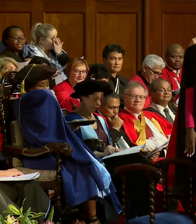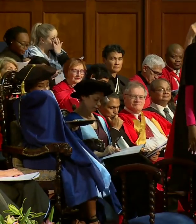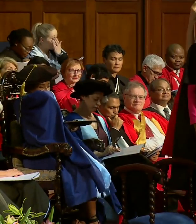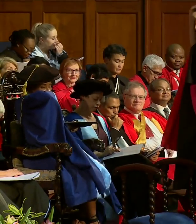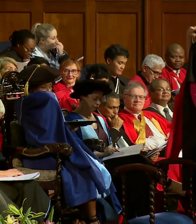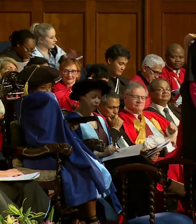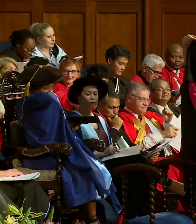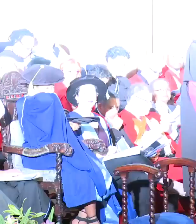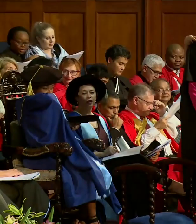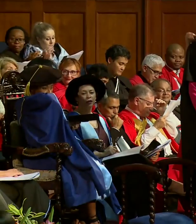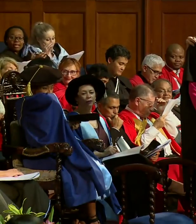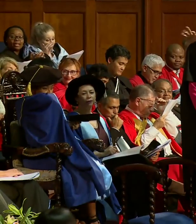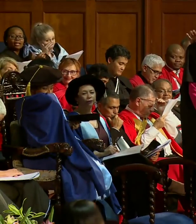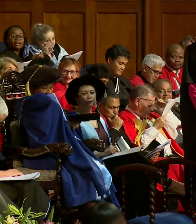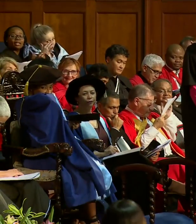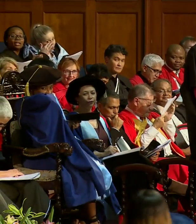Ruth Mehring.